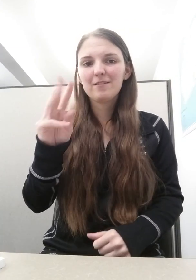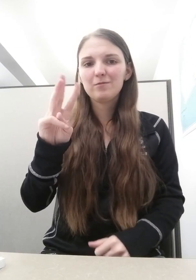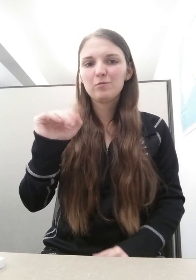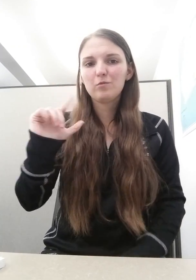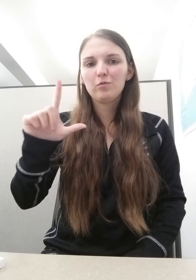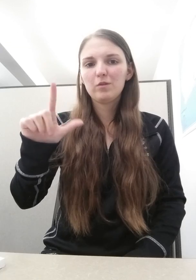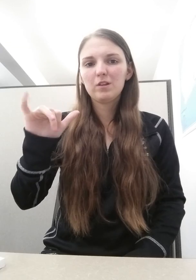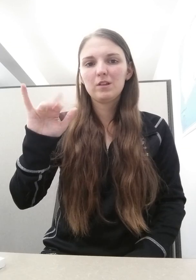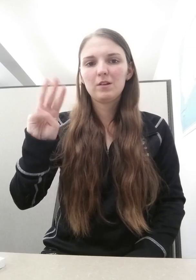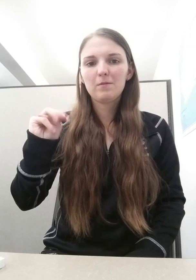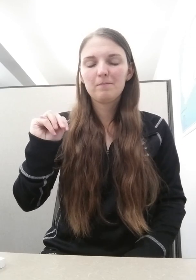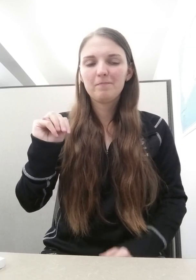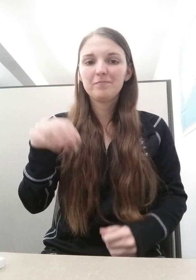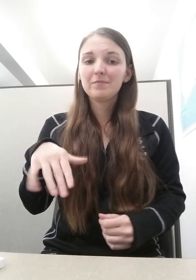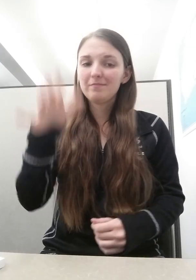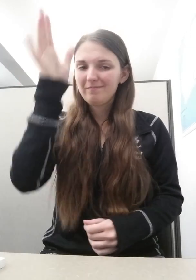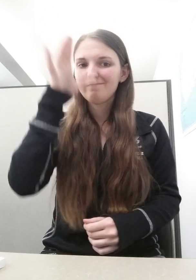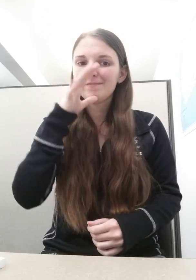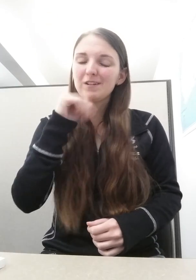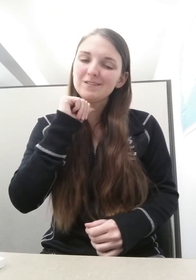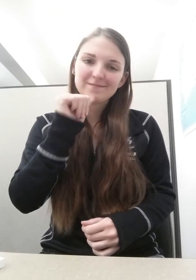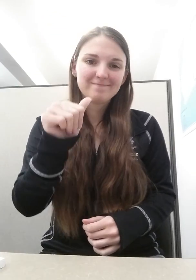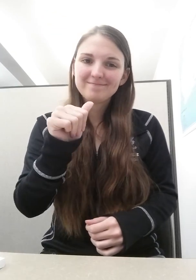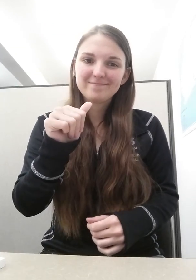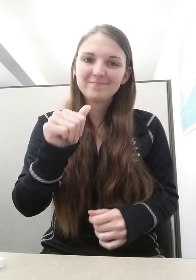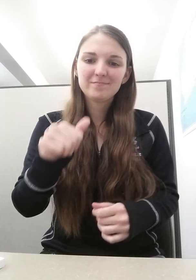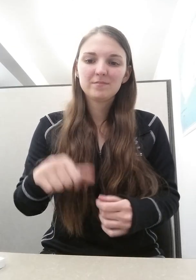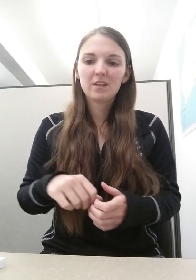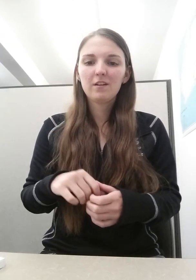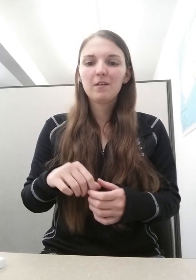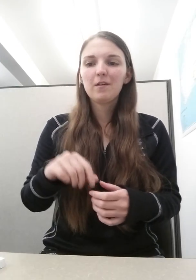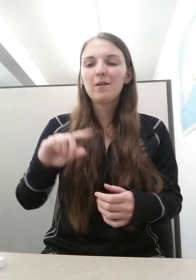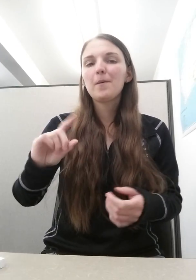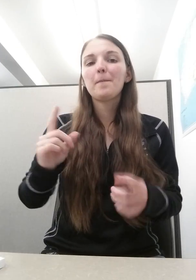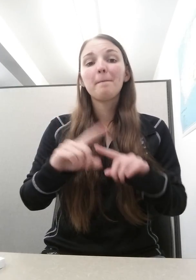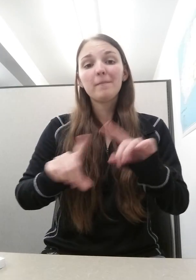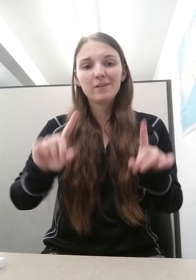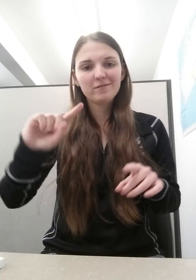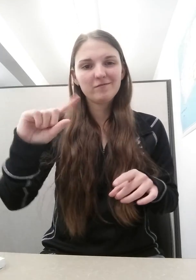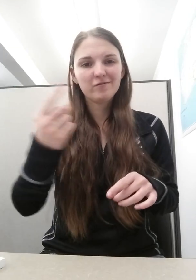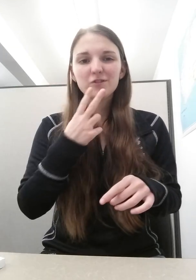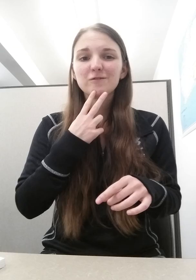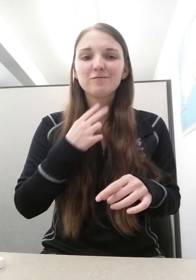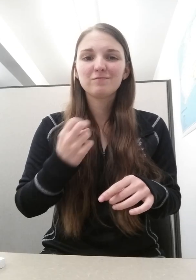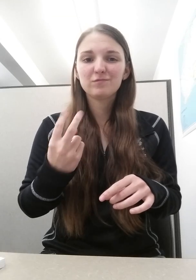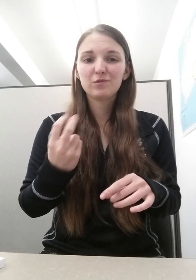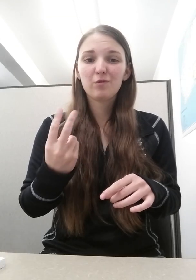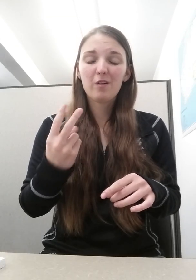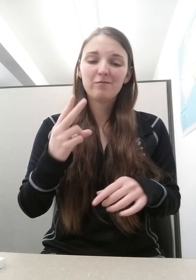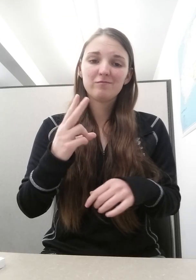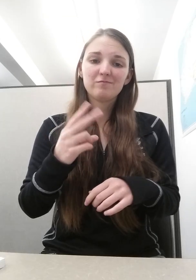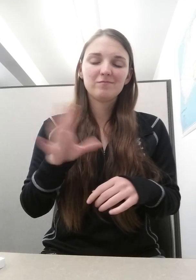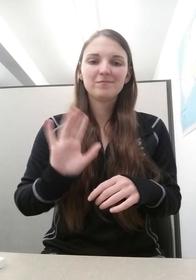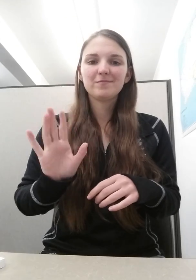first 12 years of his life, he had the world in his hands. It was a very tiny world indeed,